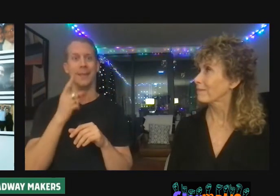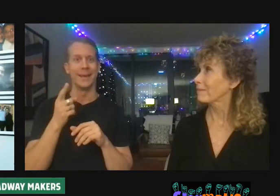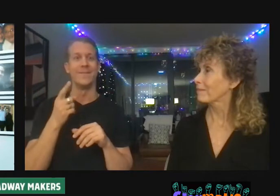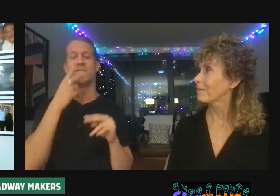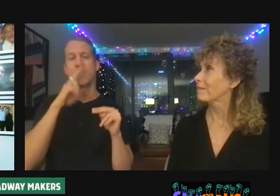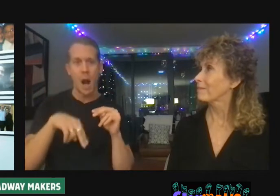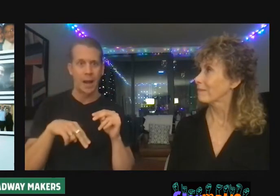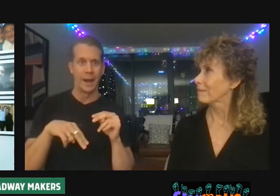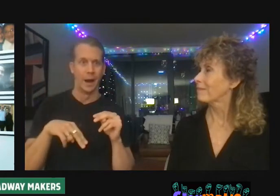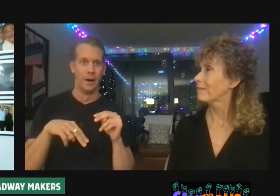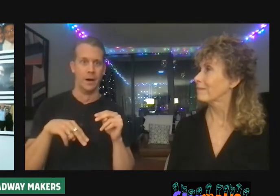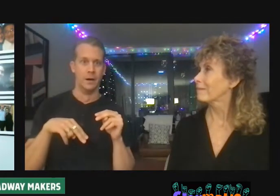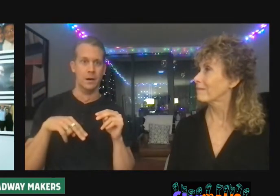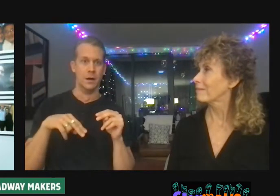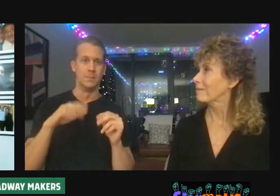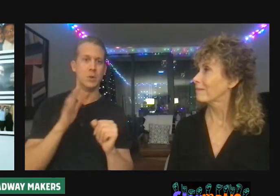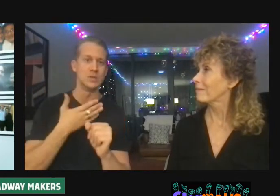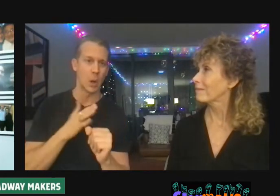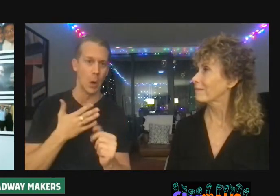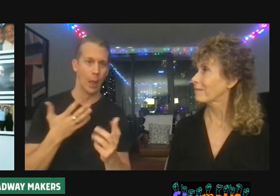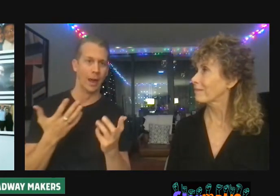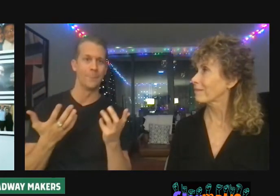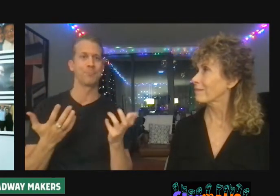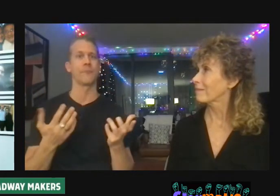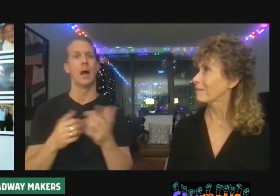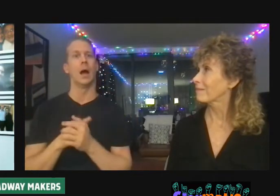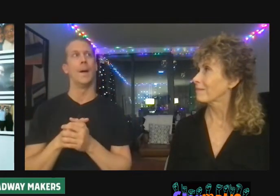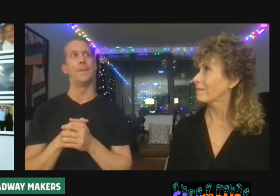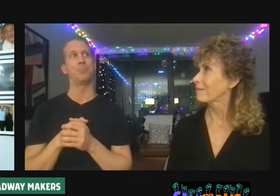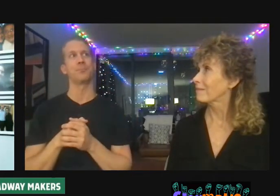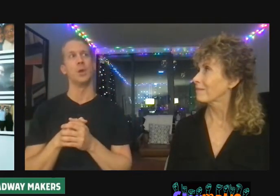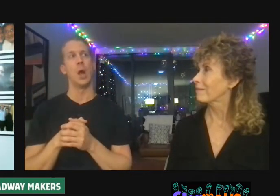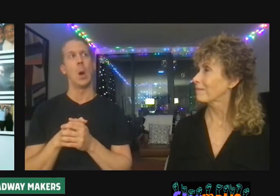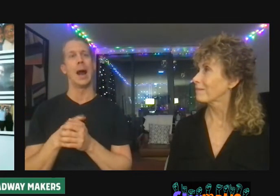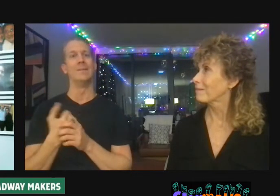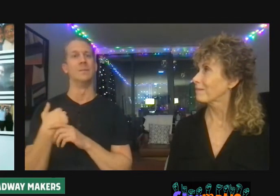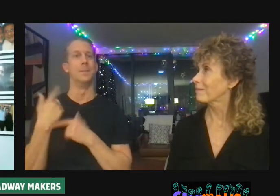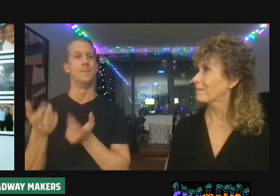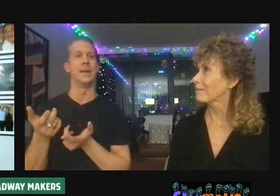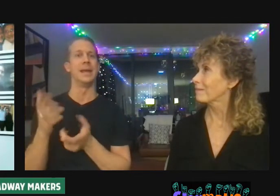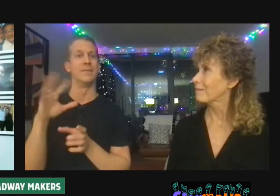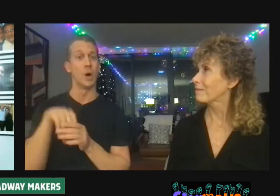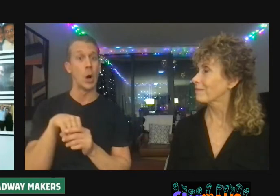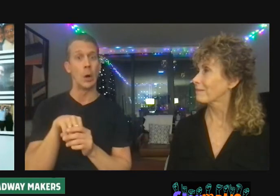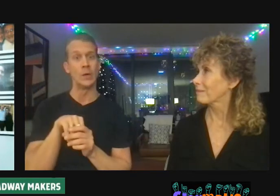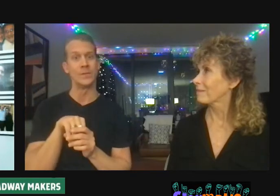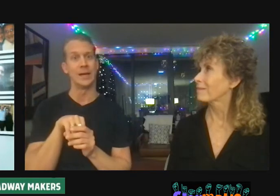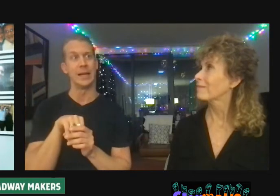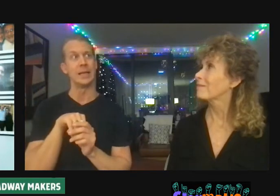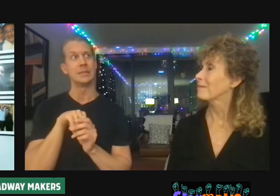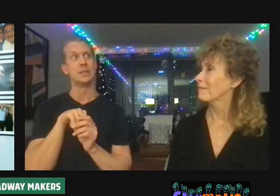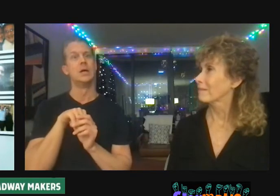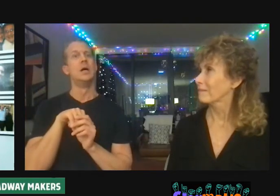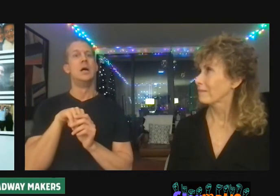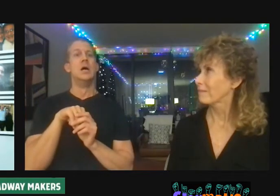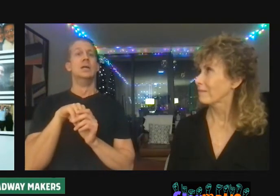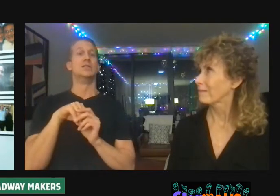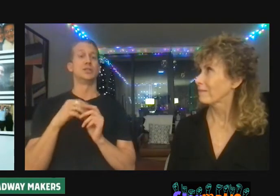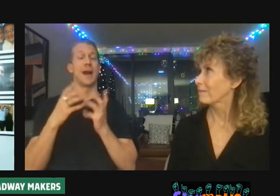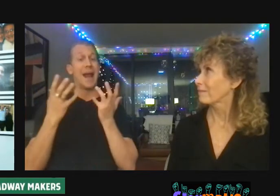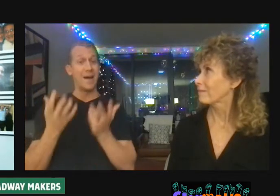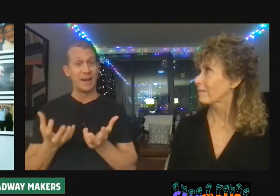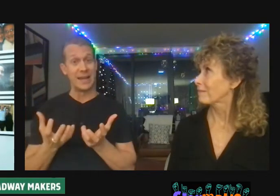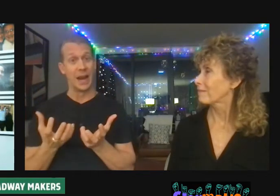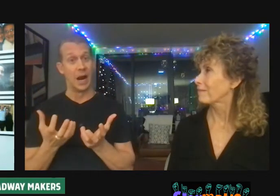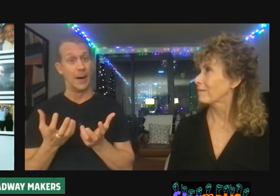a really fun musical. You know, I've been involved in